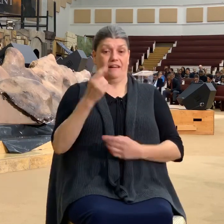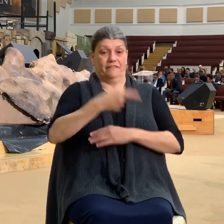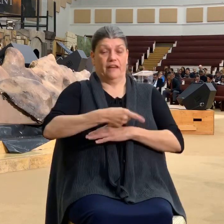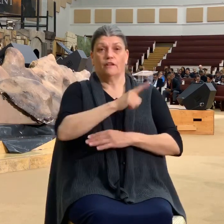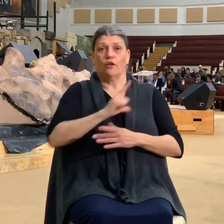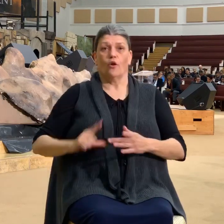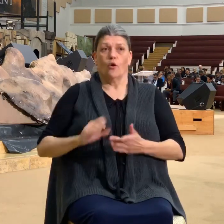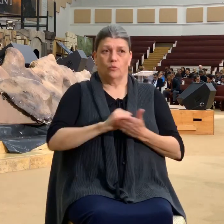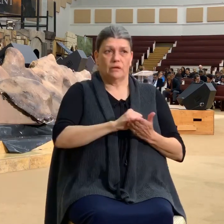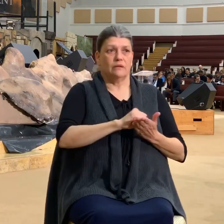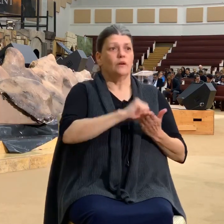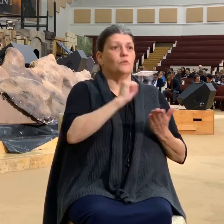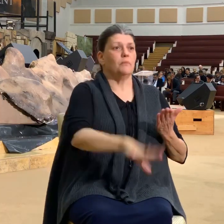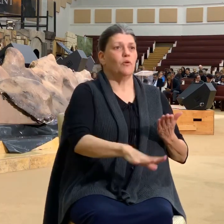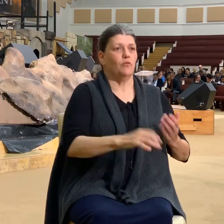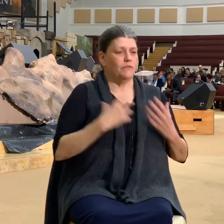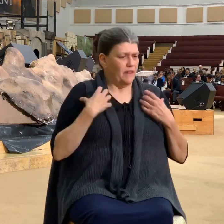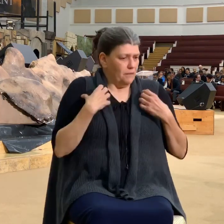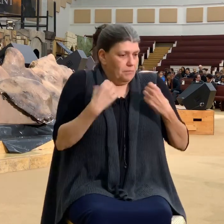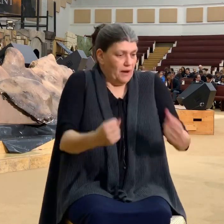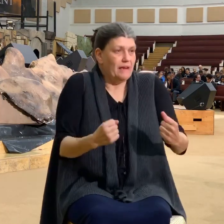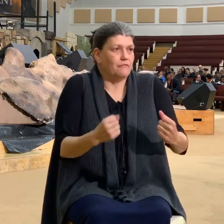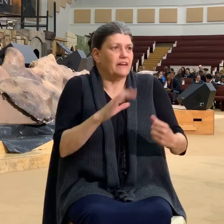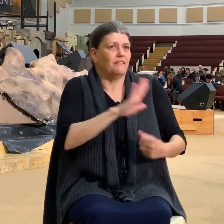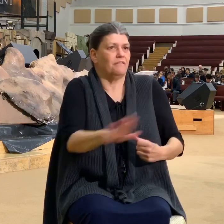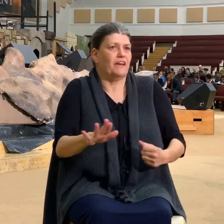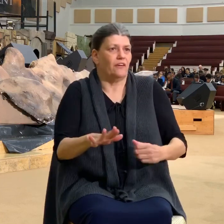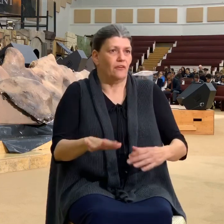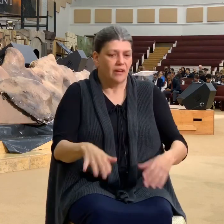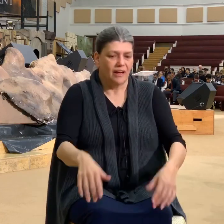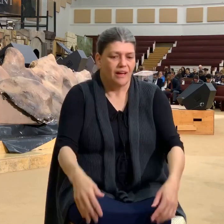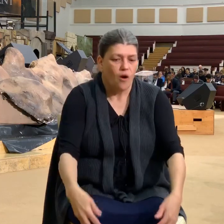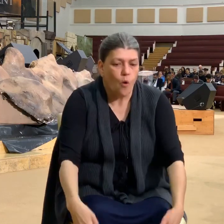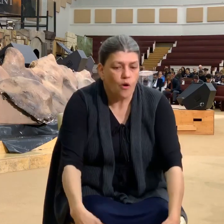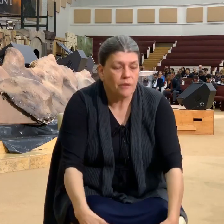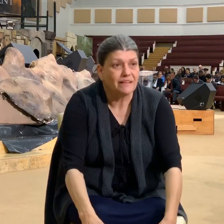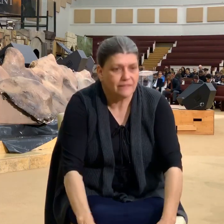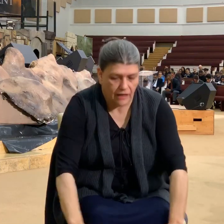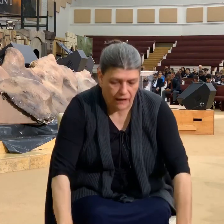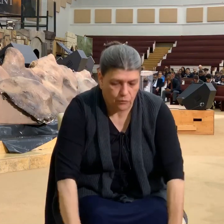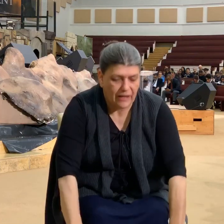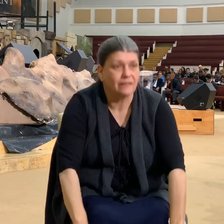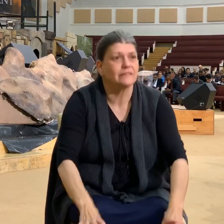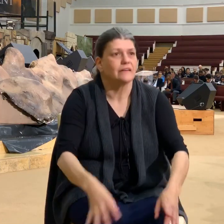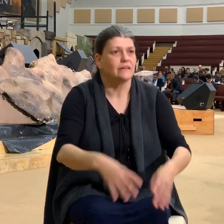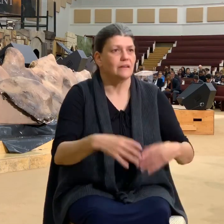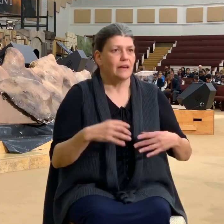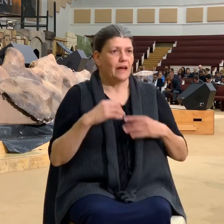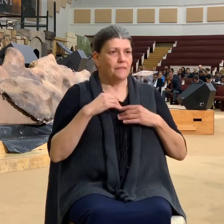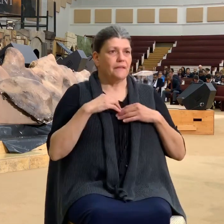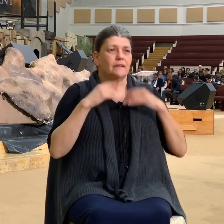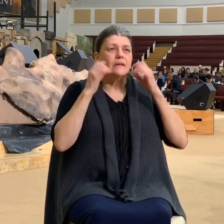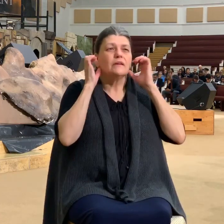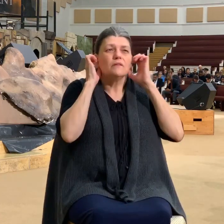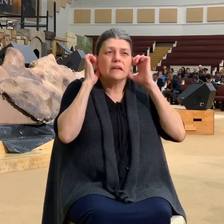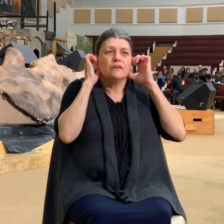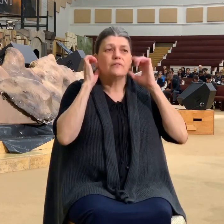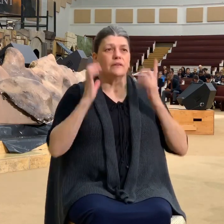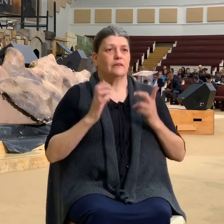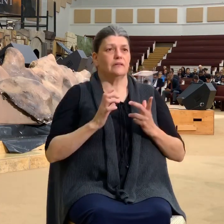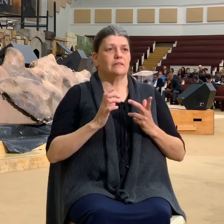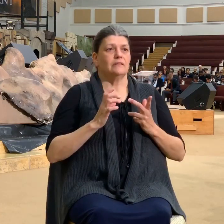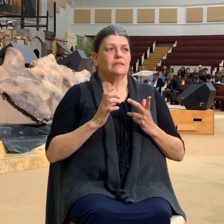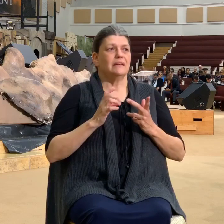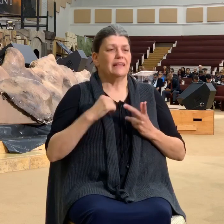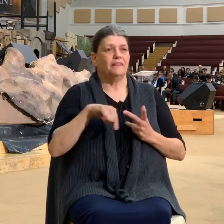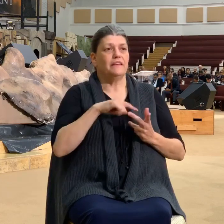away the bravery of their tinkling ornaments about their feet, their calls, their round tears like the moon. These people,